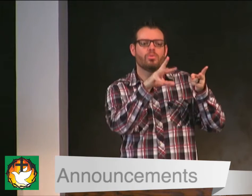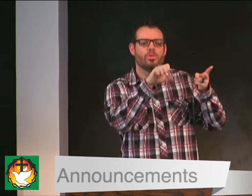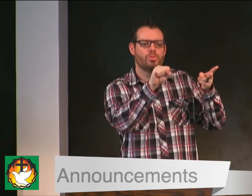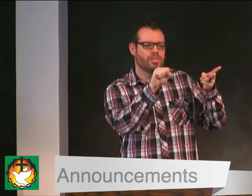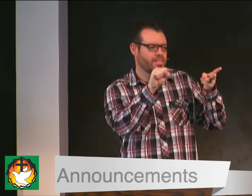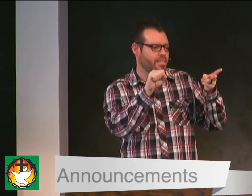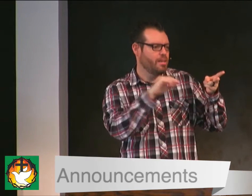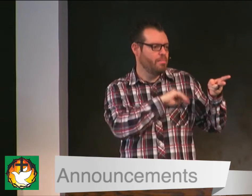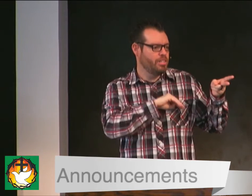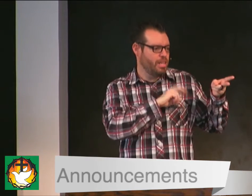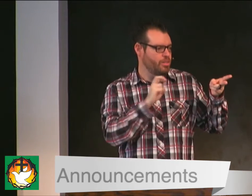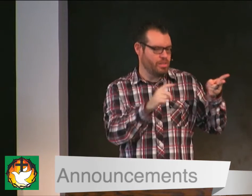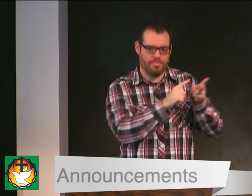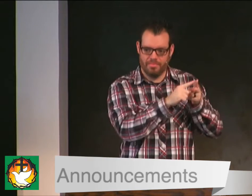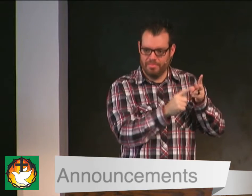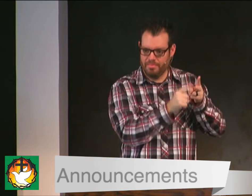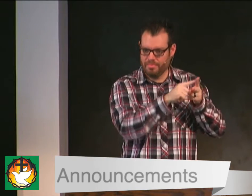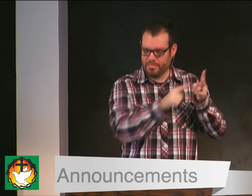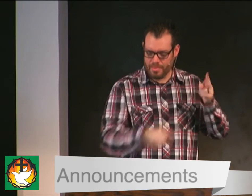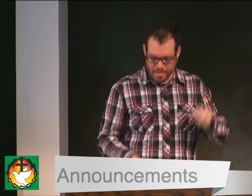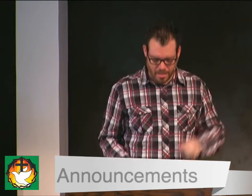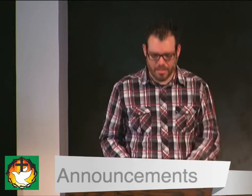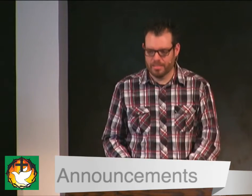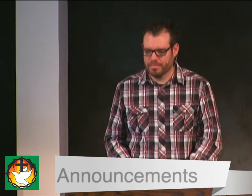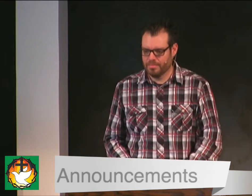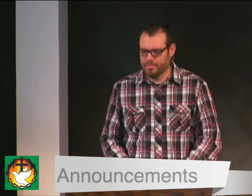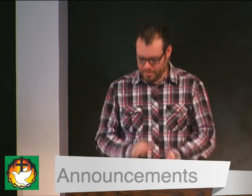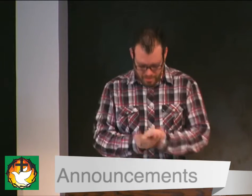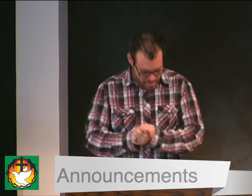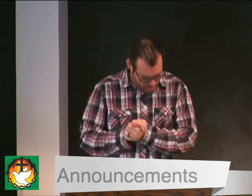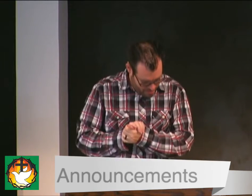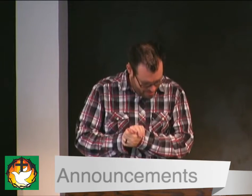and Cruise Missionary Trip.